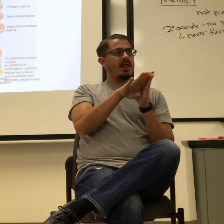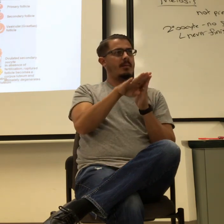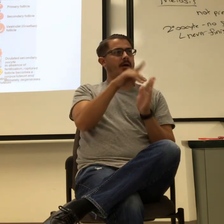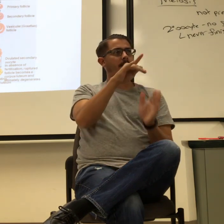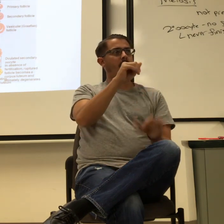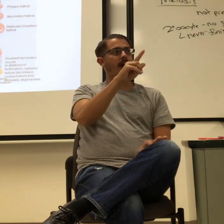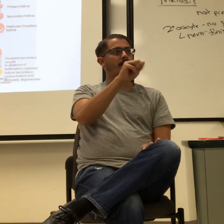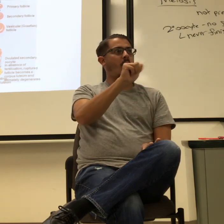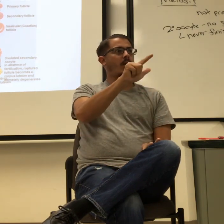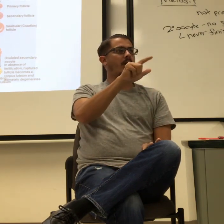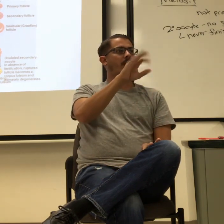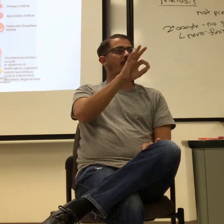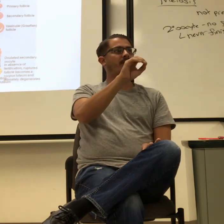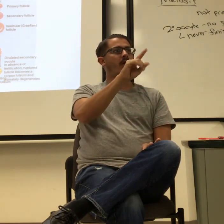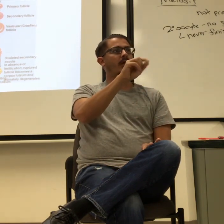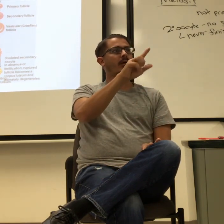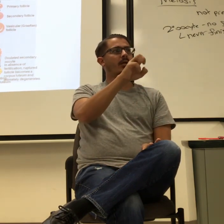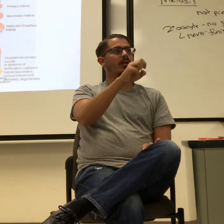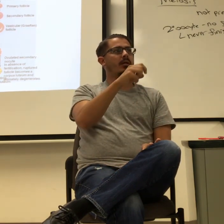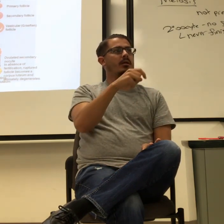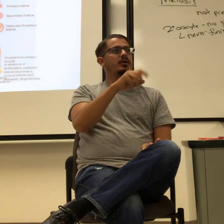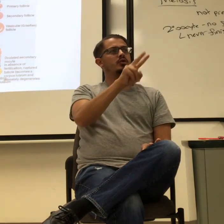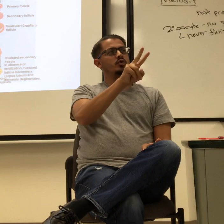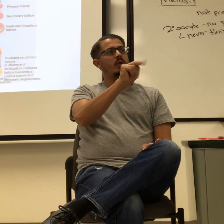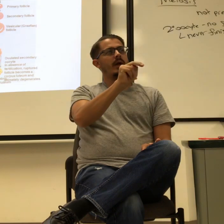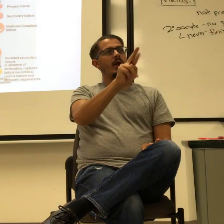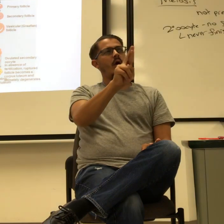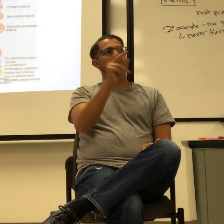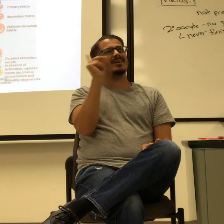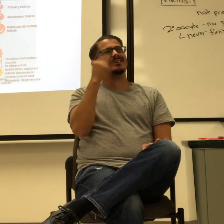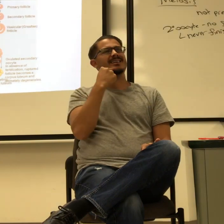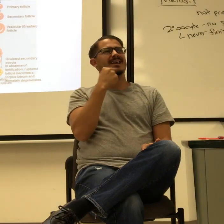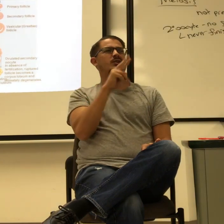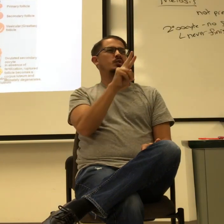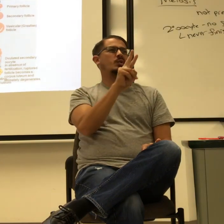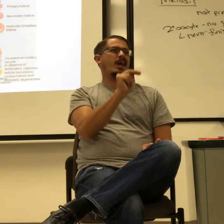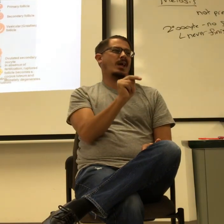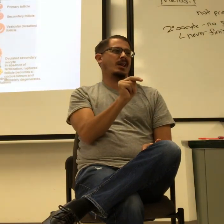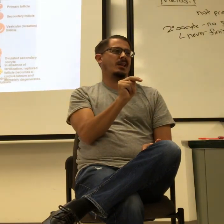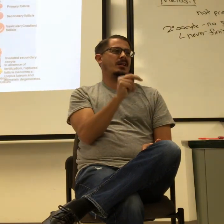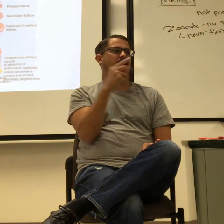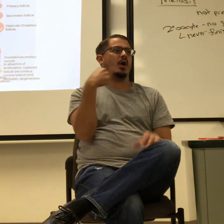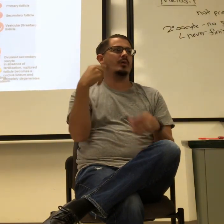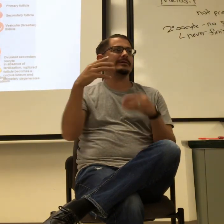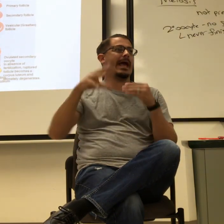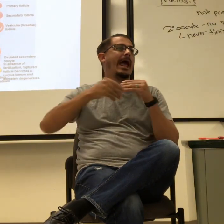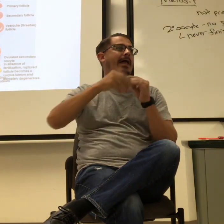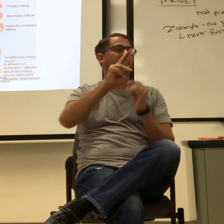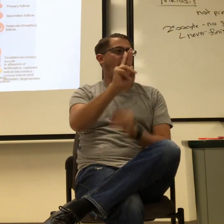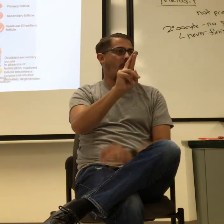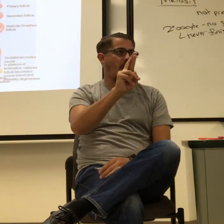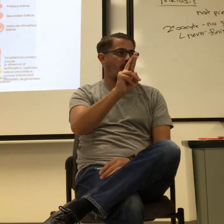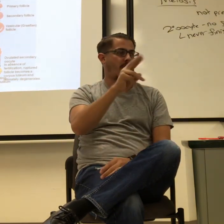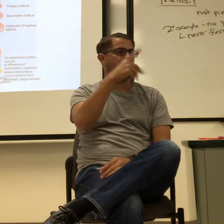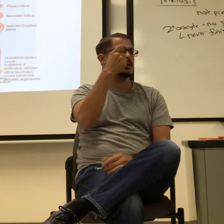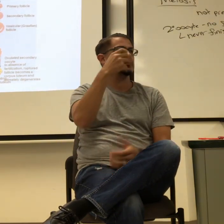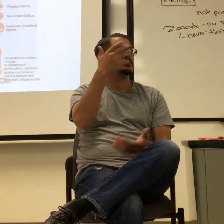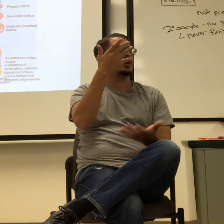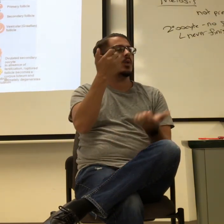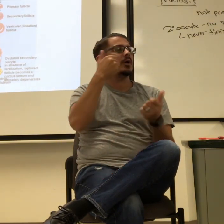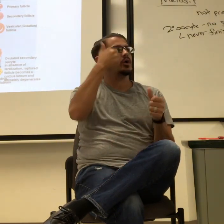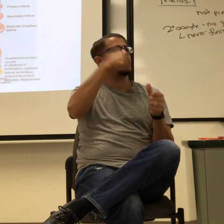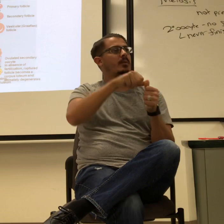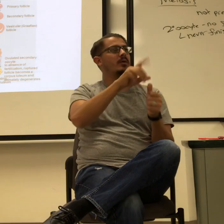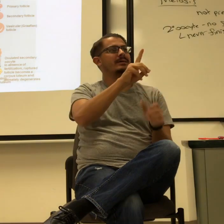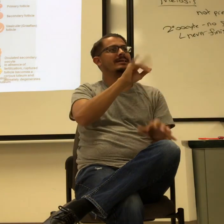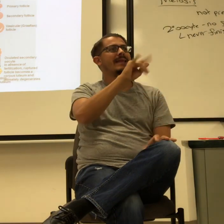primordial follicles. I said 2NR. They just say 2N. I always throw the R in there. I want you to remember it's